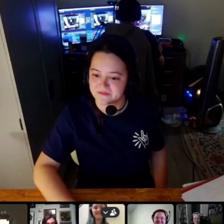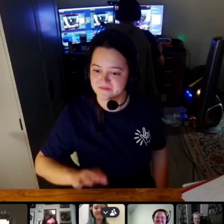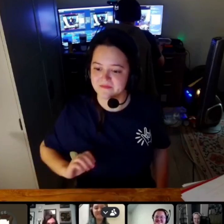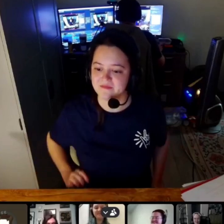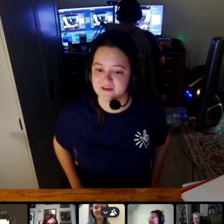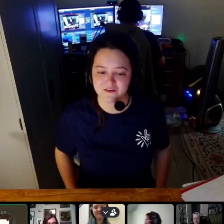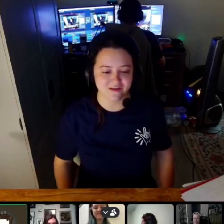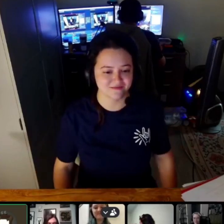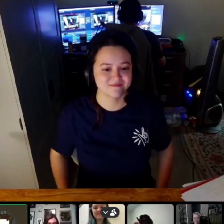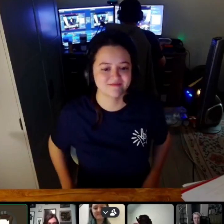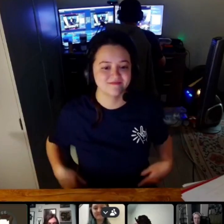Good.